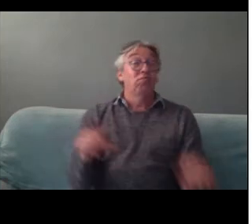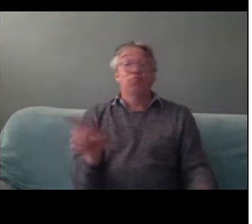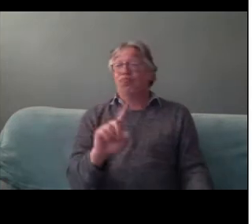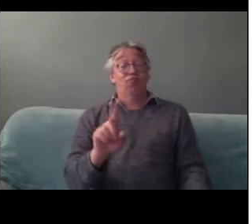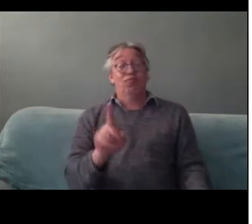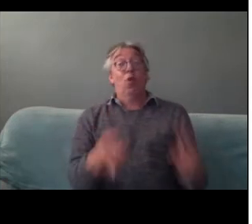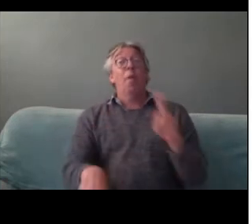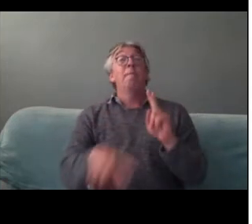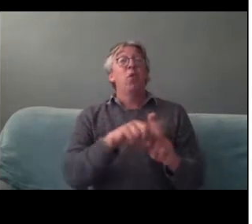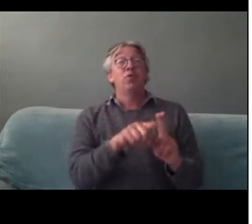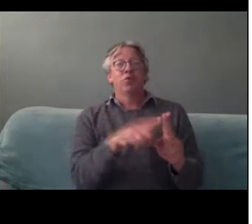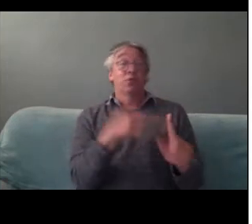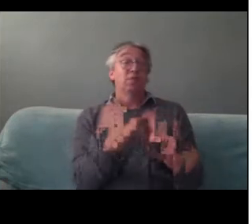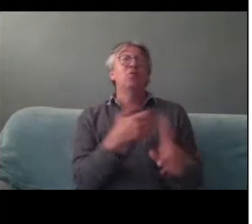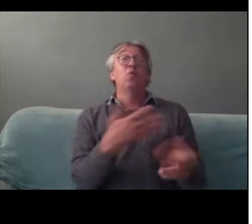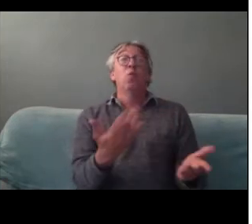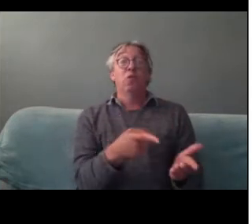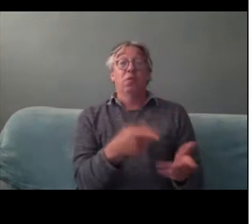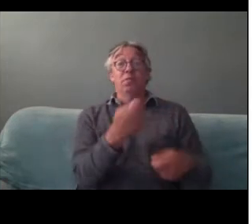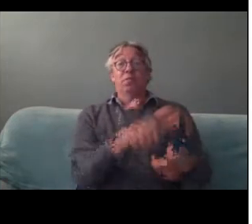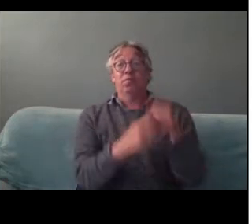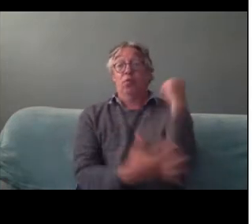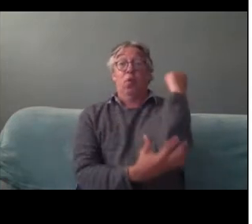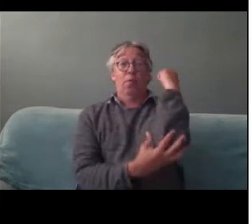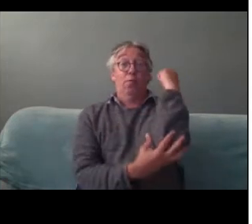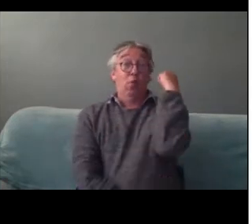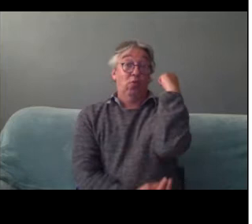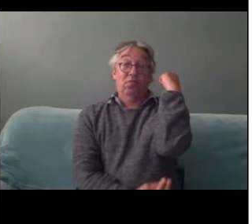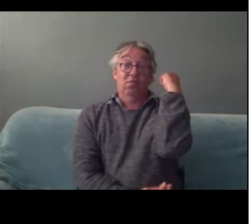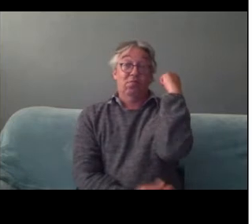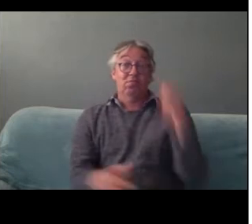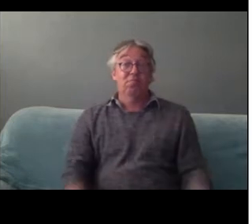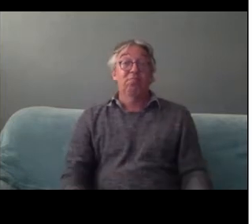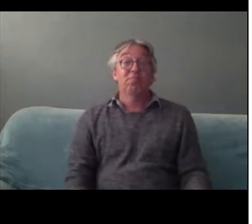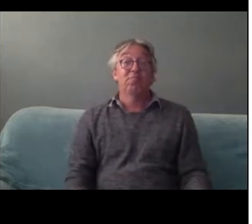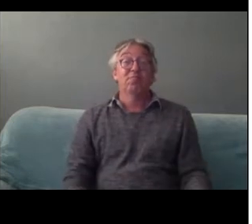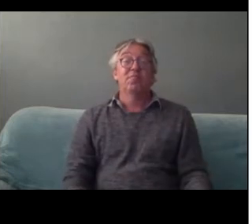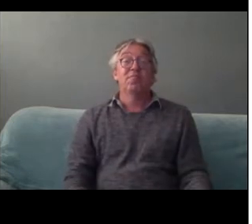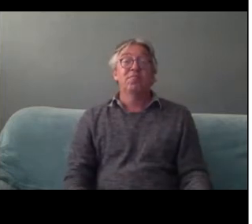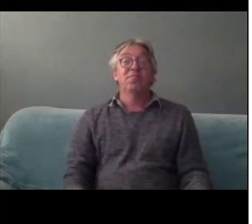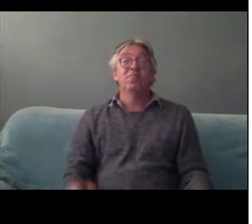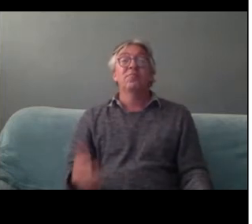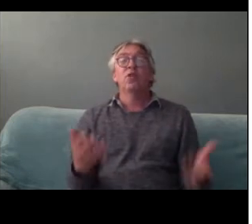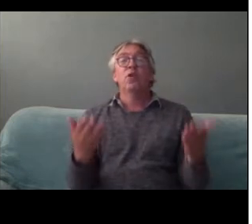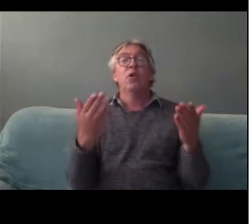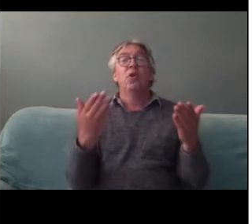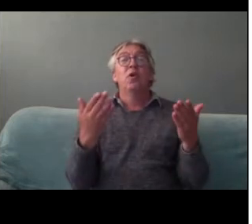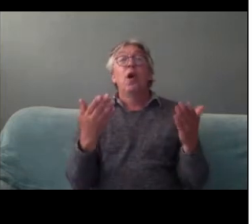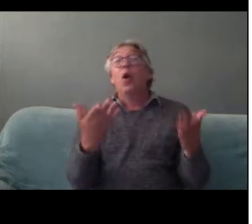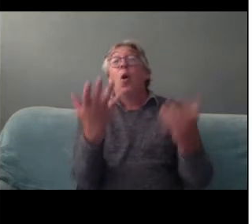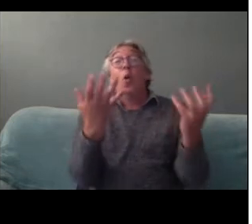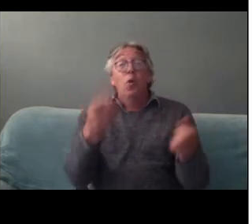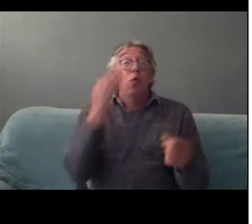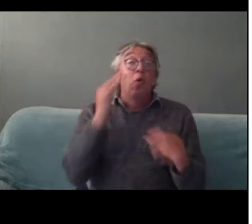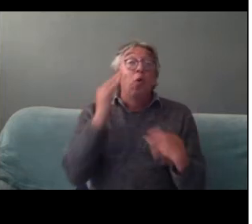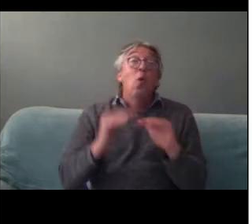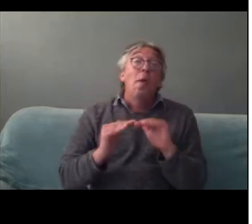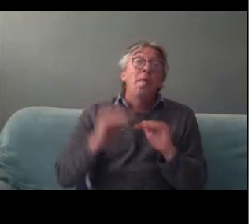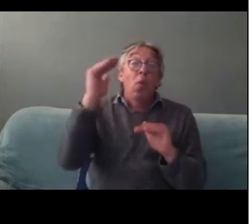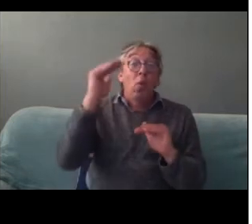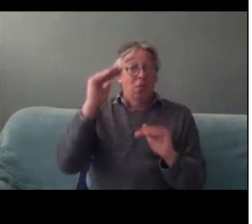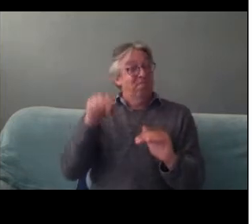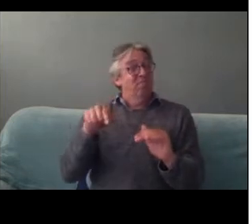Next slide, please. So I will finish with it. If you want to know more about our report, the human